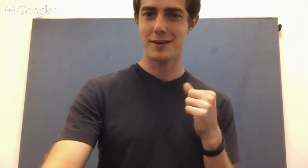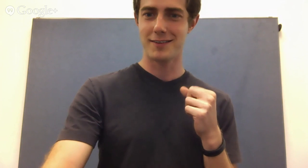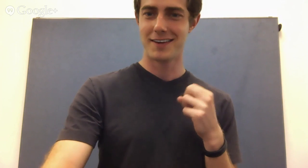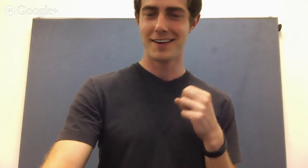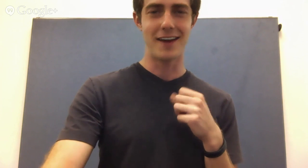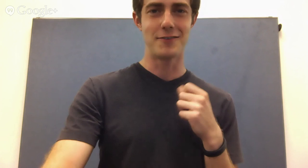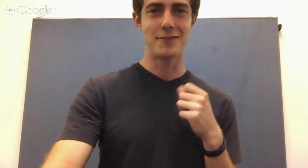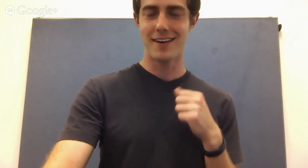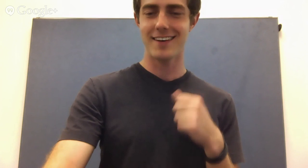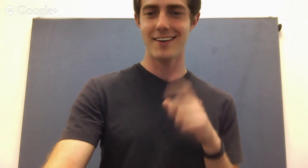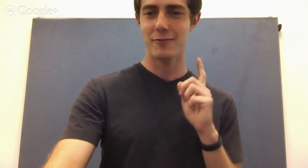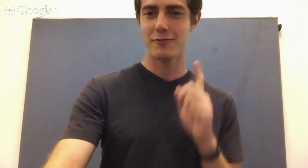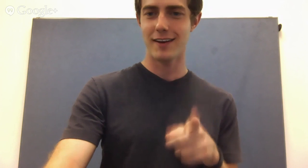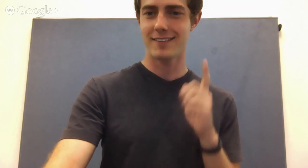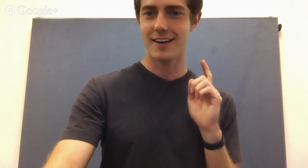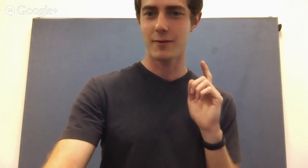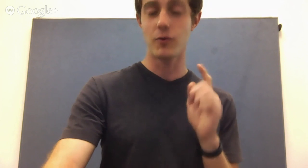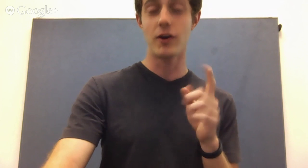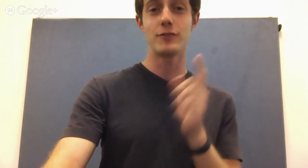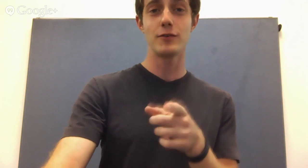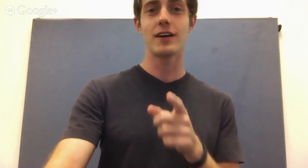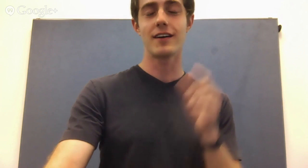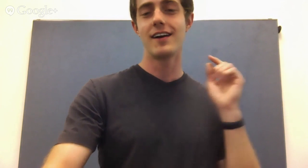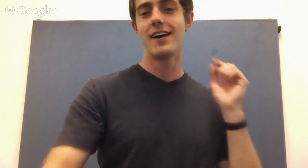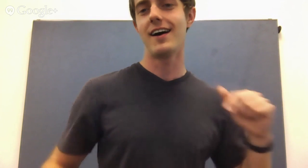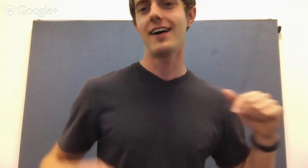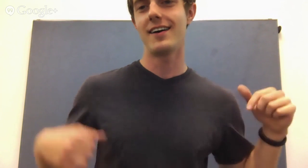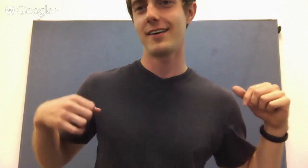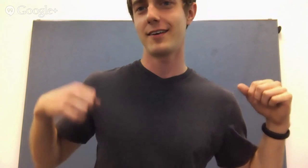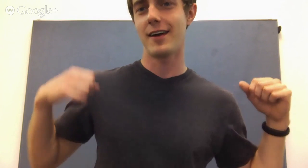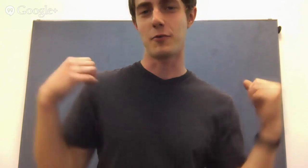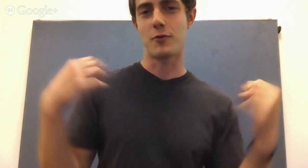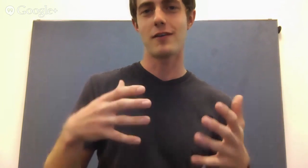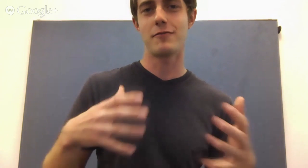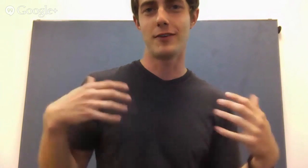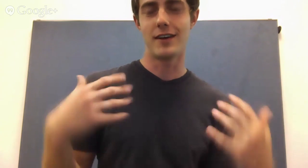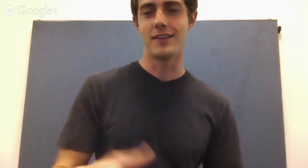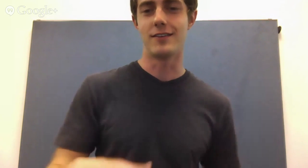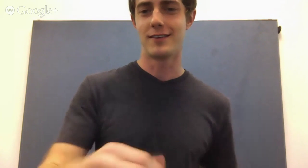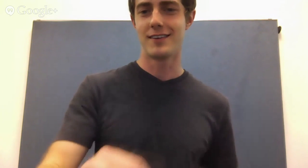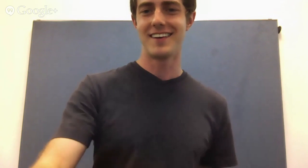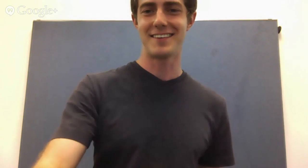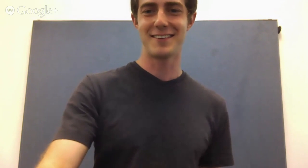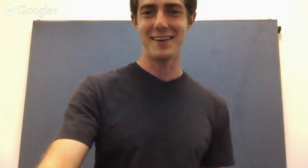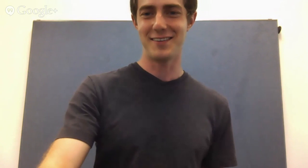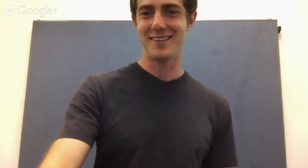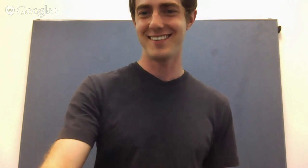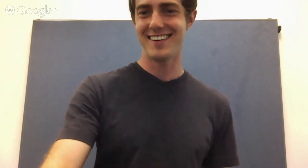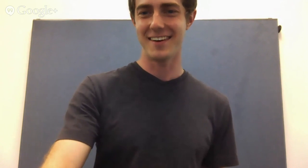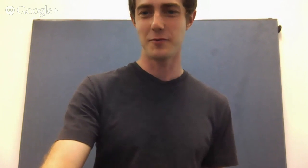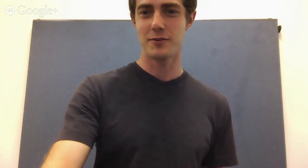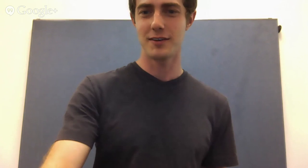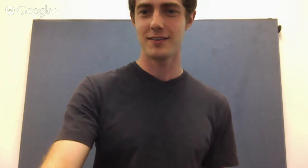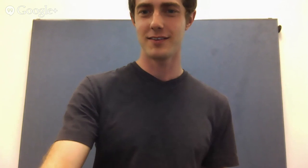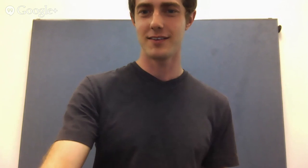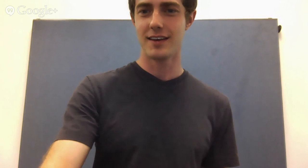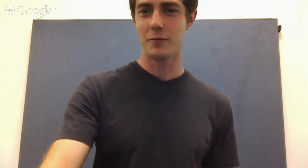I do not care. In fact, I do care. I am grateful and excited that she did, and I hope she did